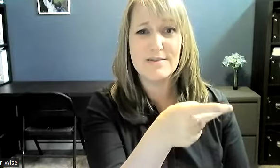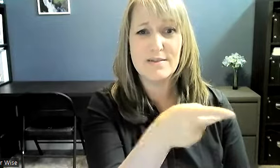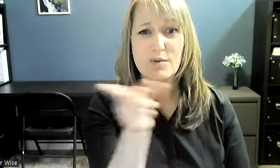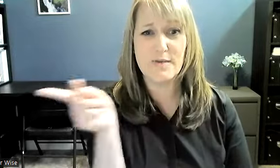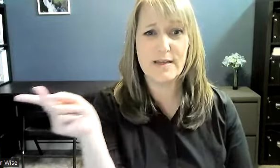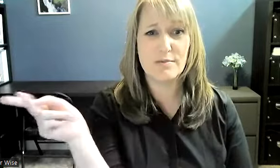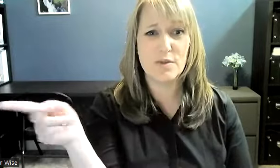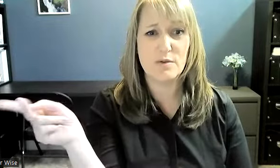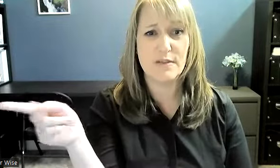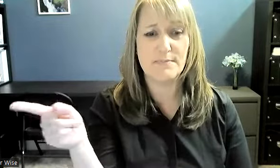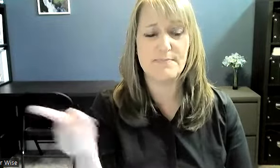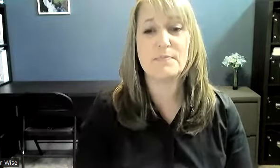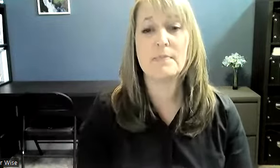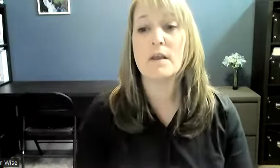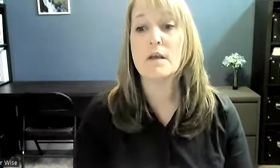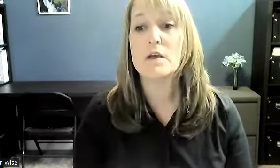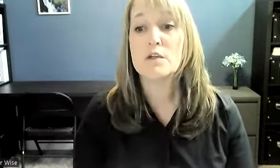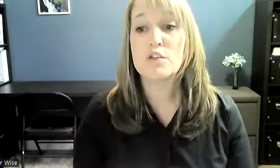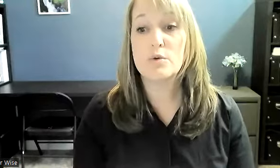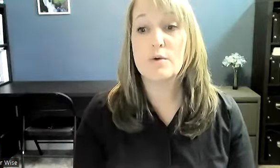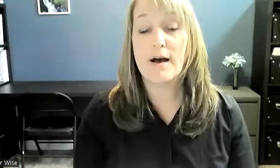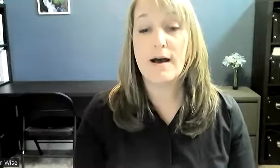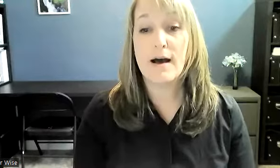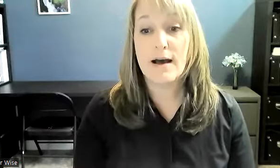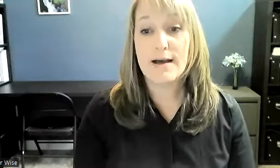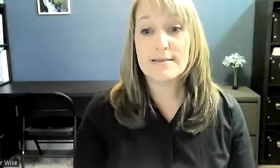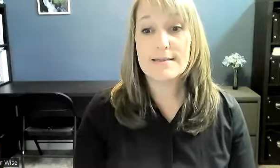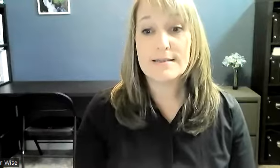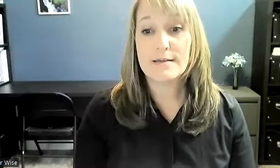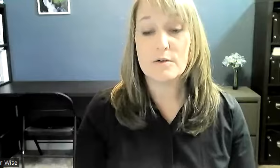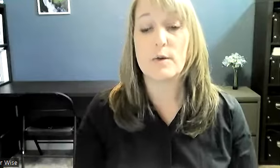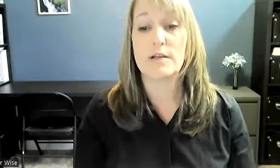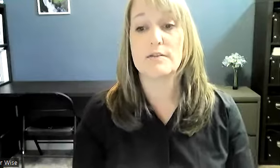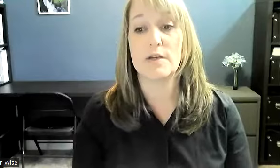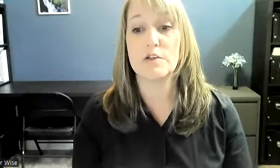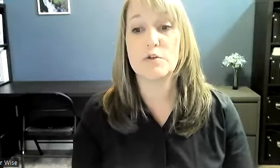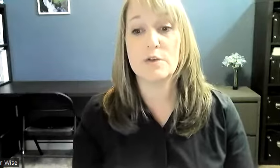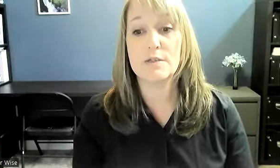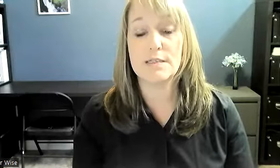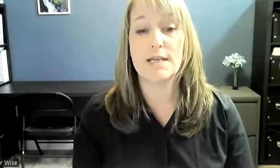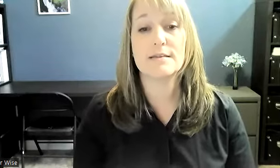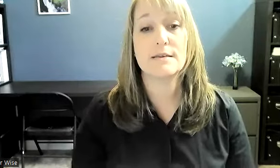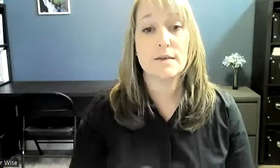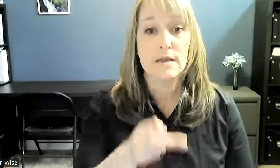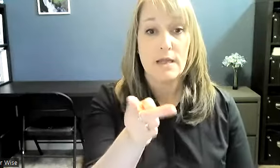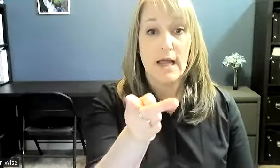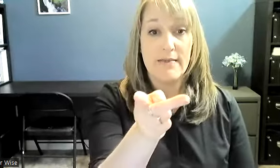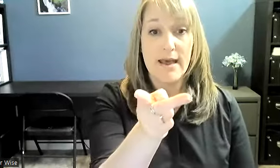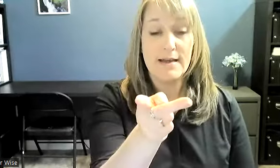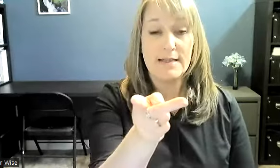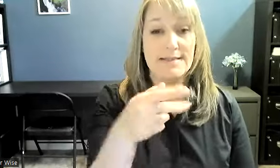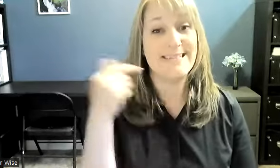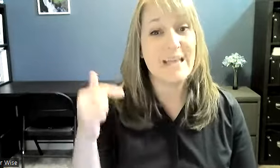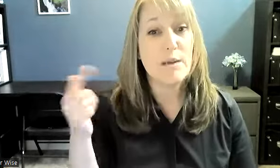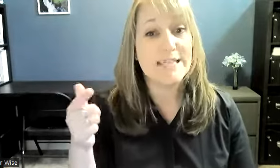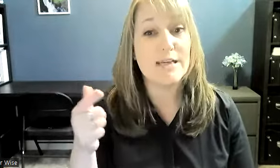2 of them, 2 of them. 2 of us, or well, sorry, 2 of you is next. And that is the same idea,